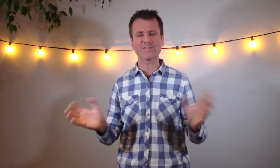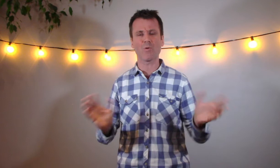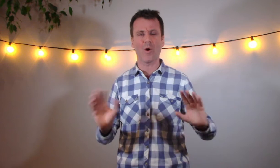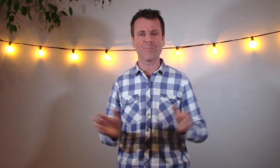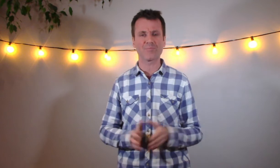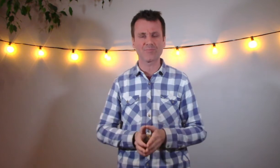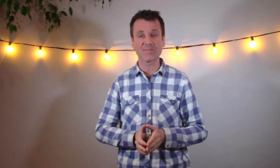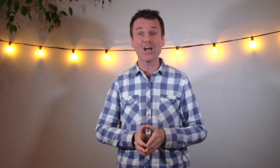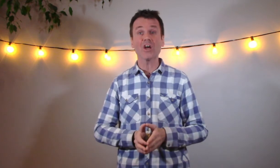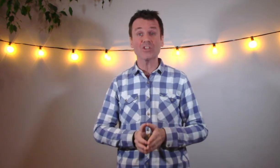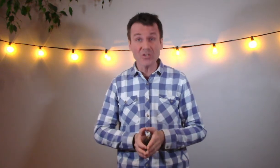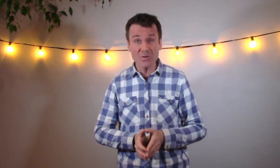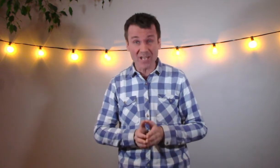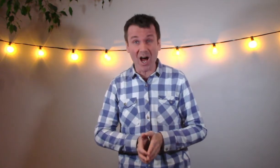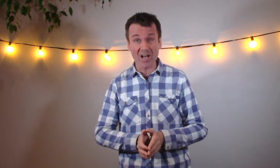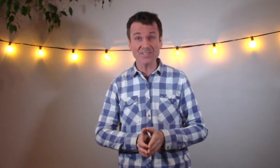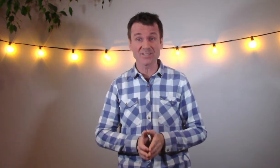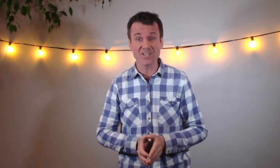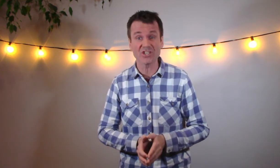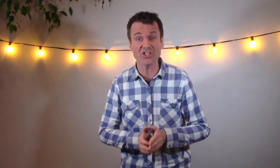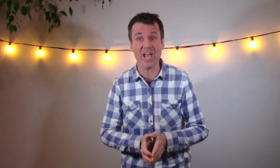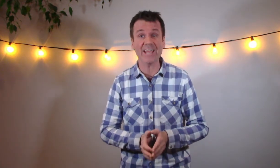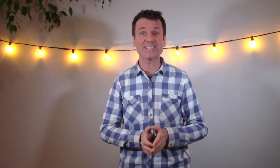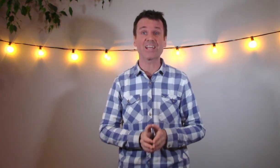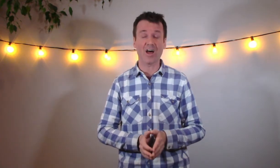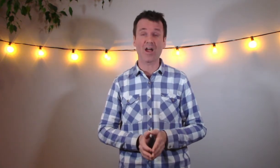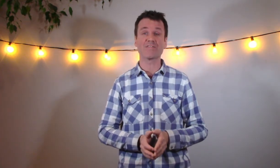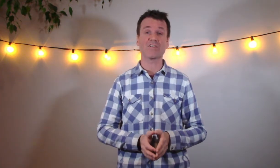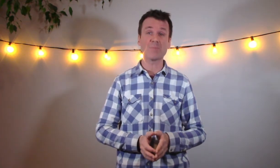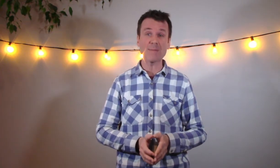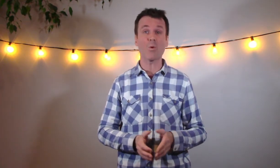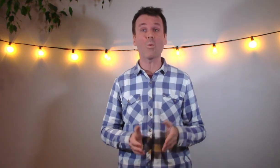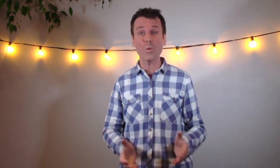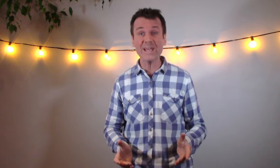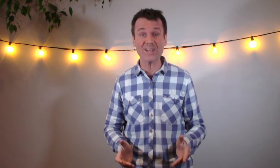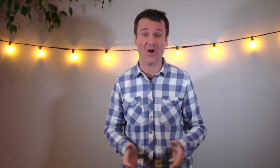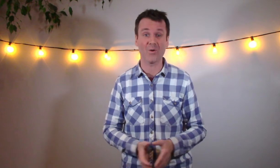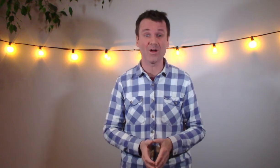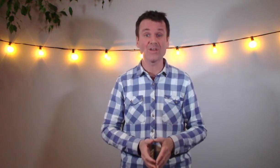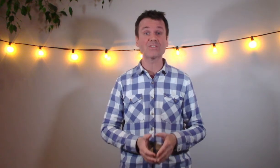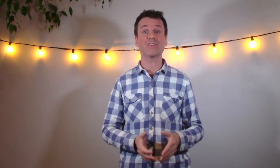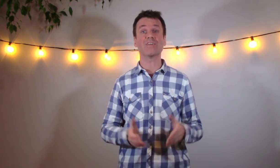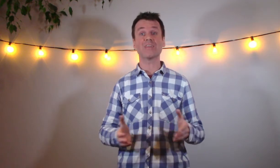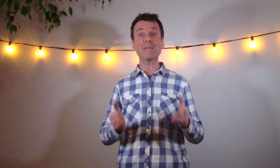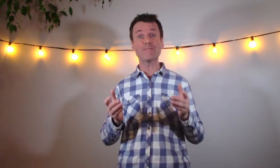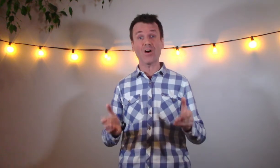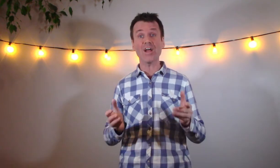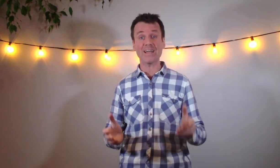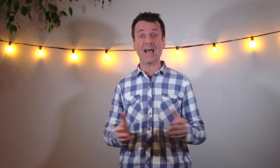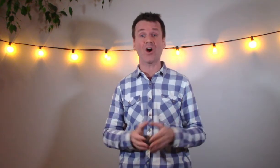what. Use us to change the lives of people we know so that they find out